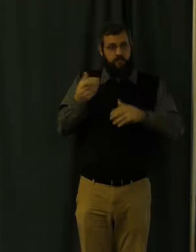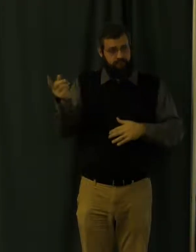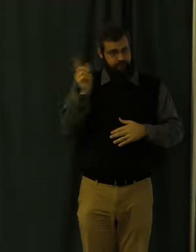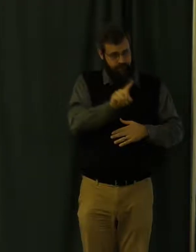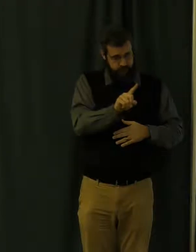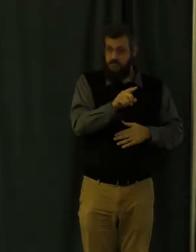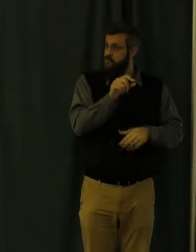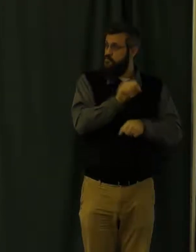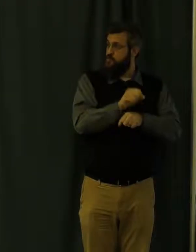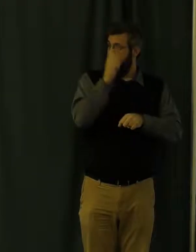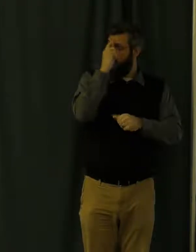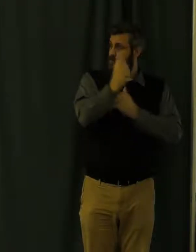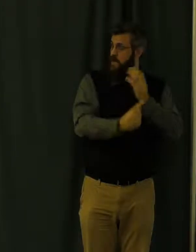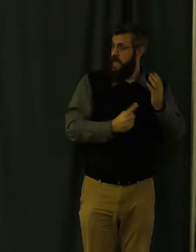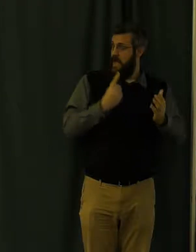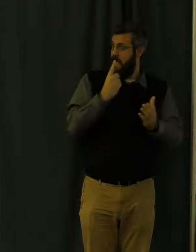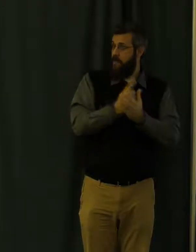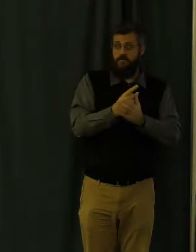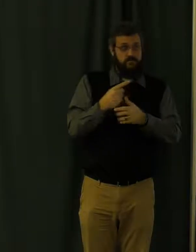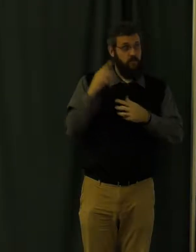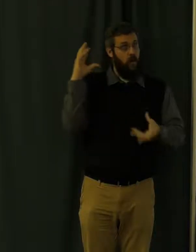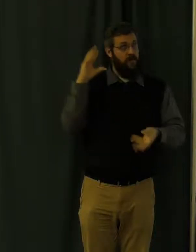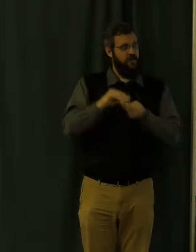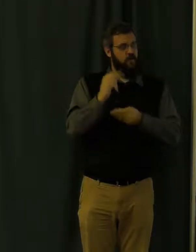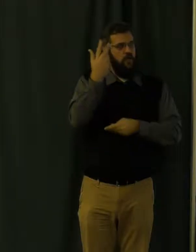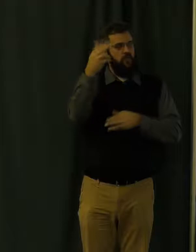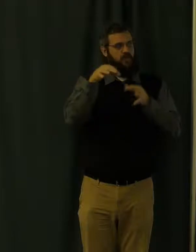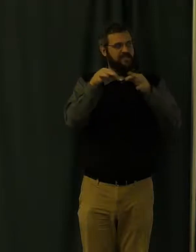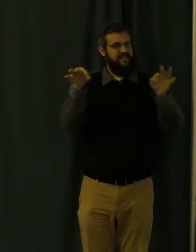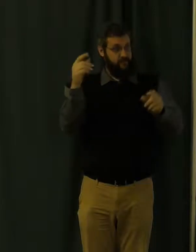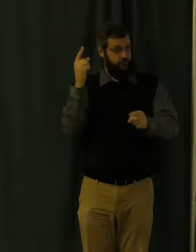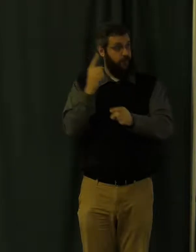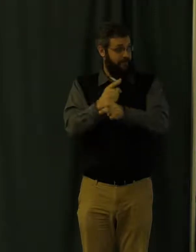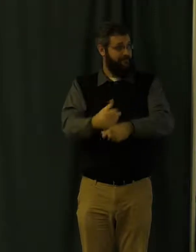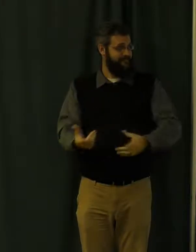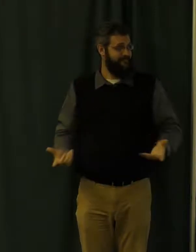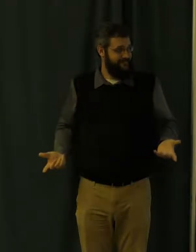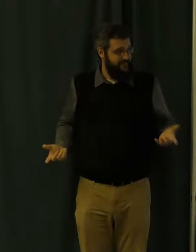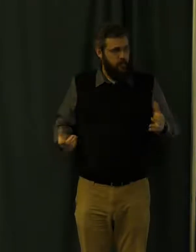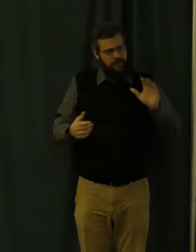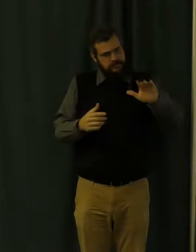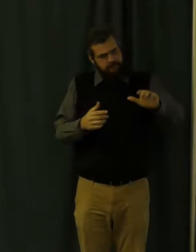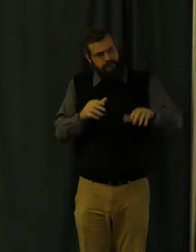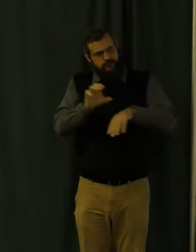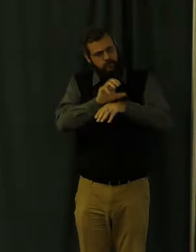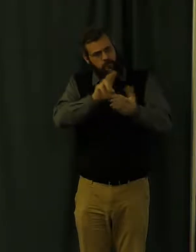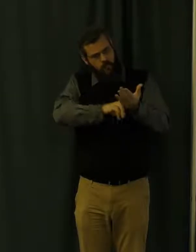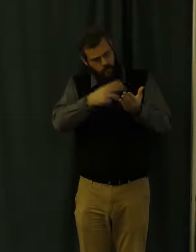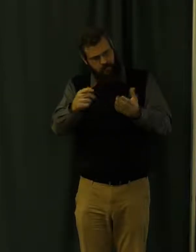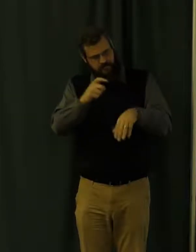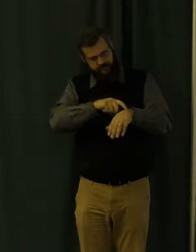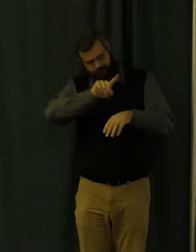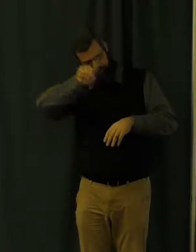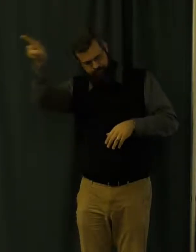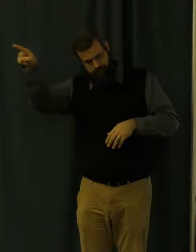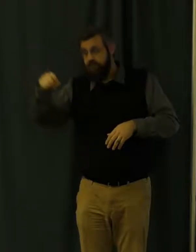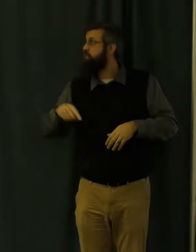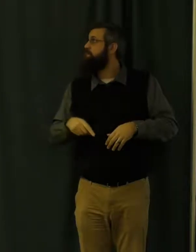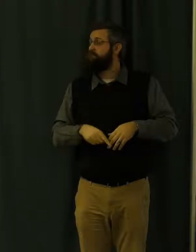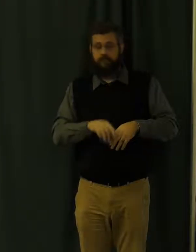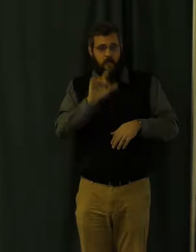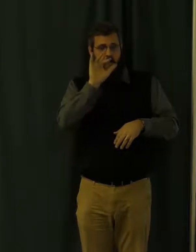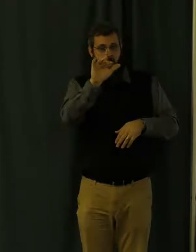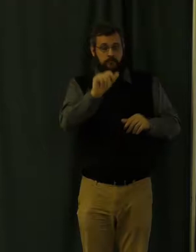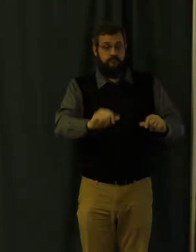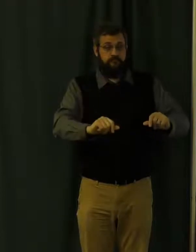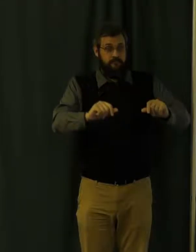been down there for an hour, so she had about 3 sentences, right? And so I said, log off your computer, and it's time to go. And so she clicked the button, and it